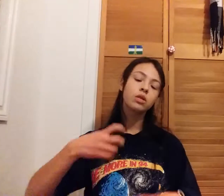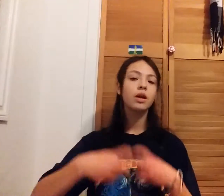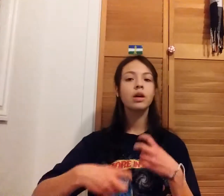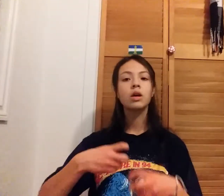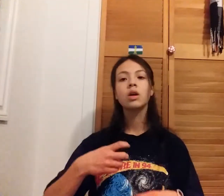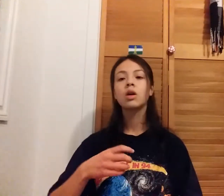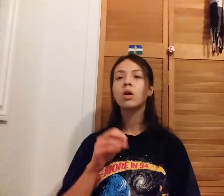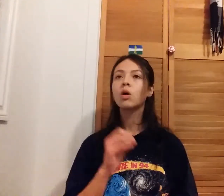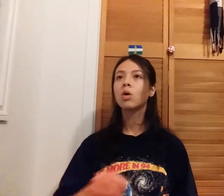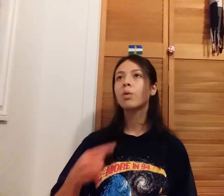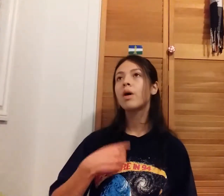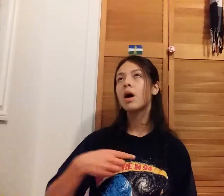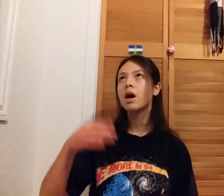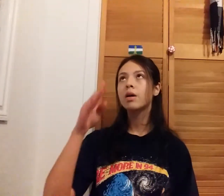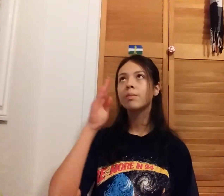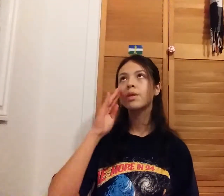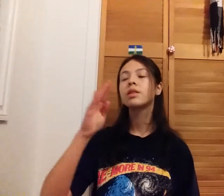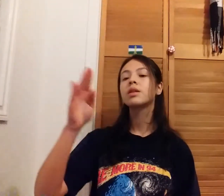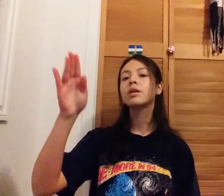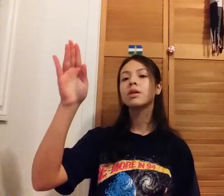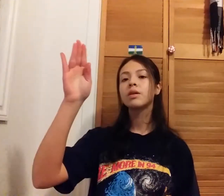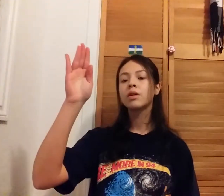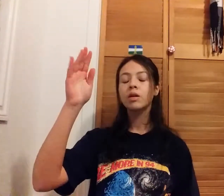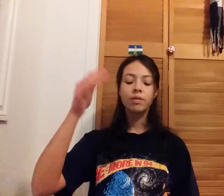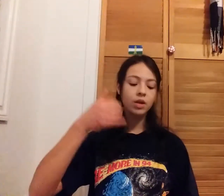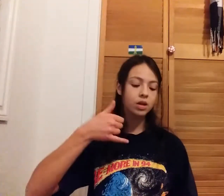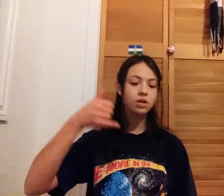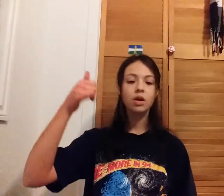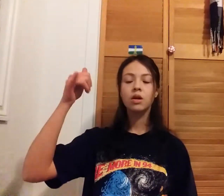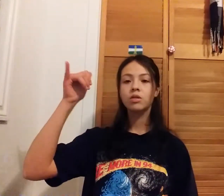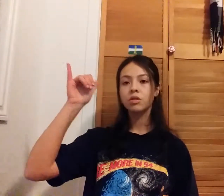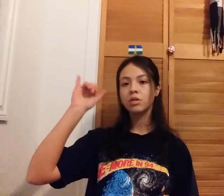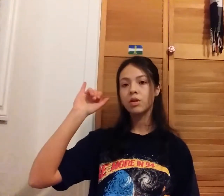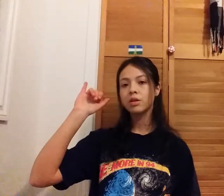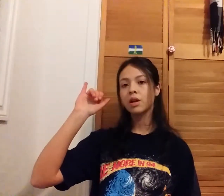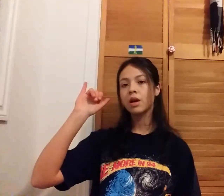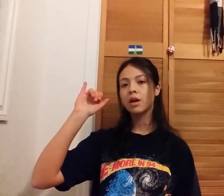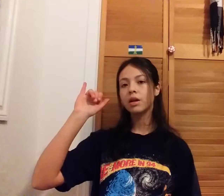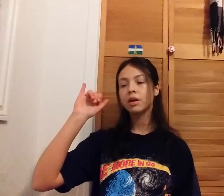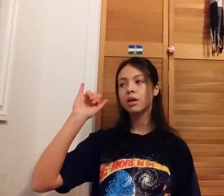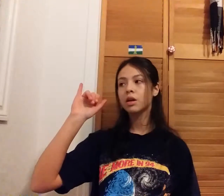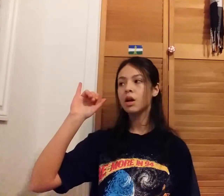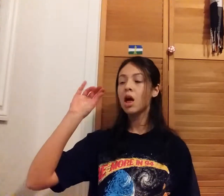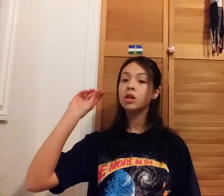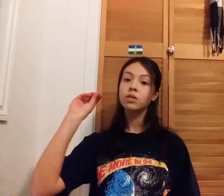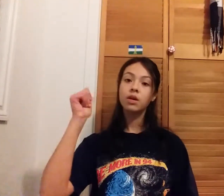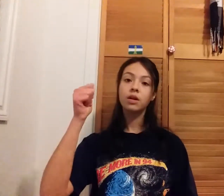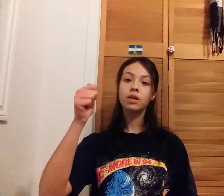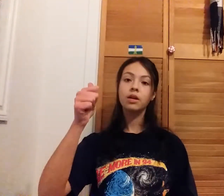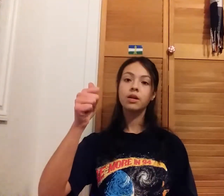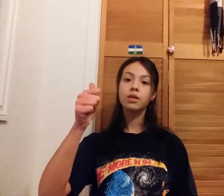stay. Oh, I believe in yesterday. Suddenly,